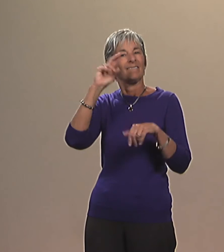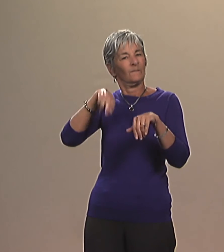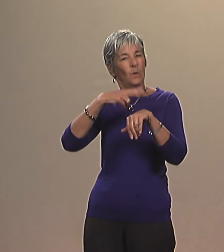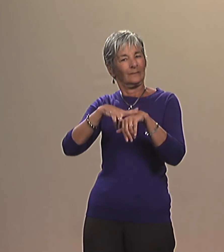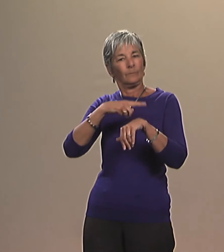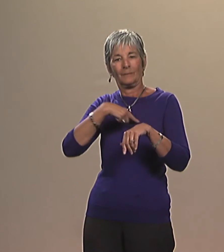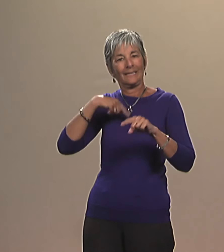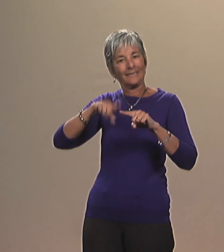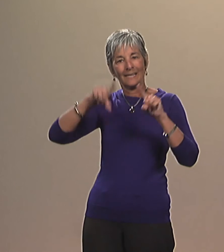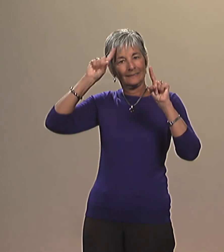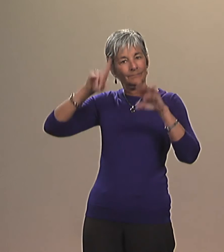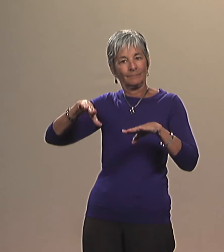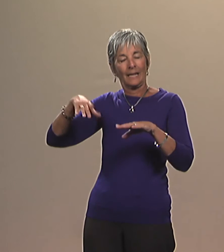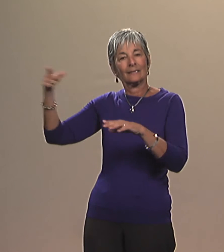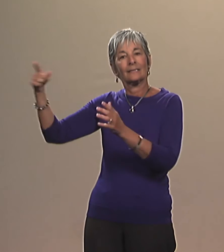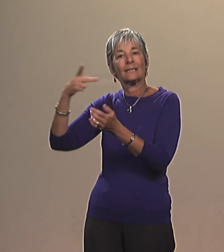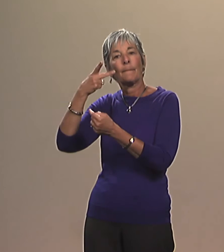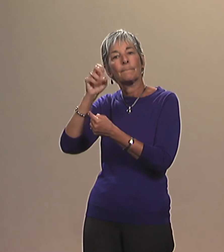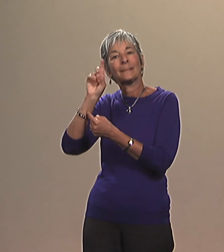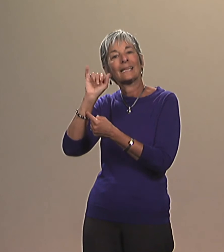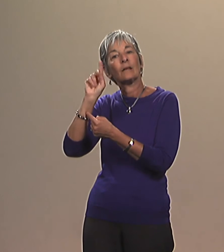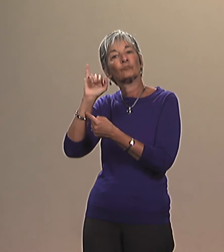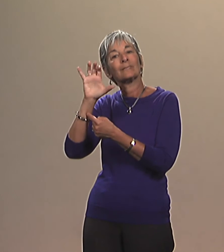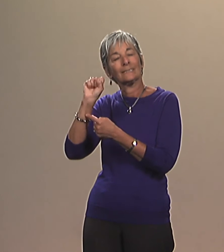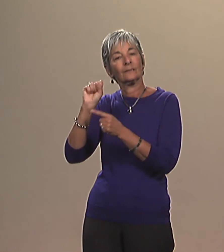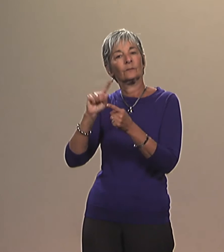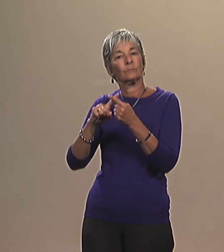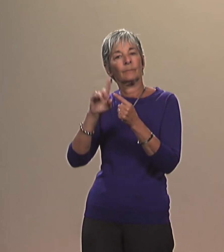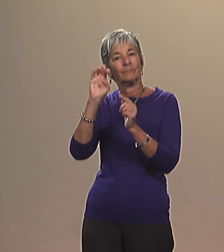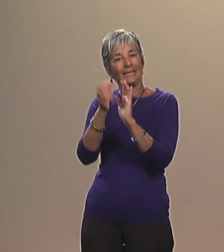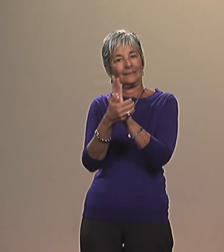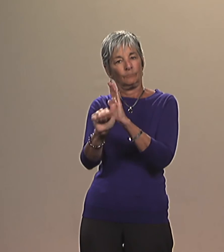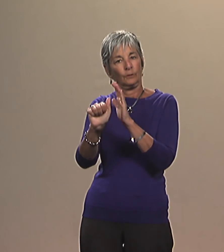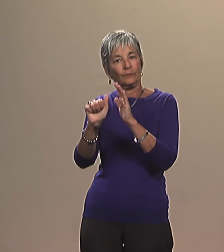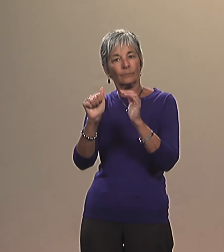And, of course, we can't expect pediatricians to have expertise with deaf babies.